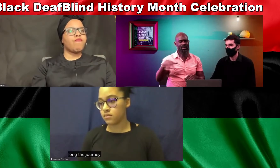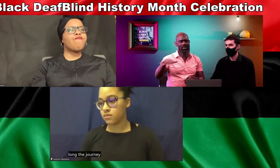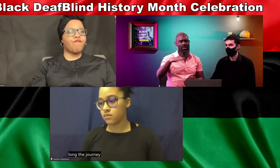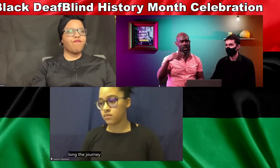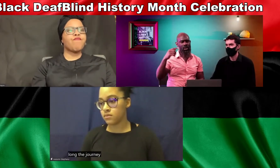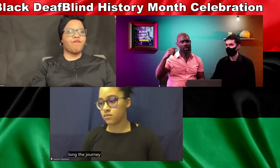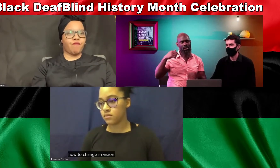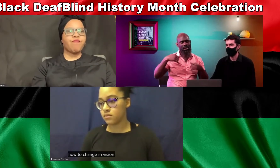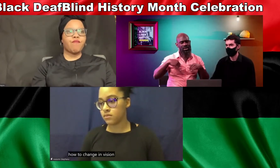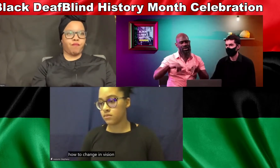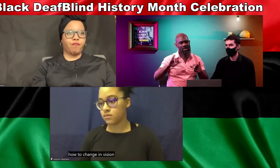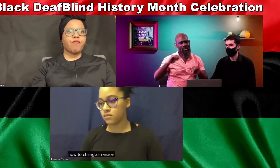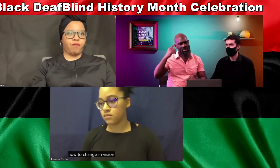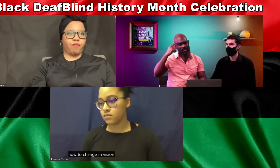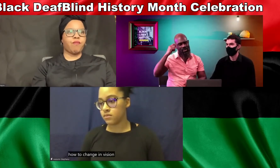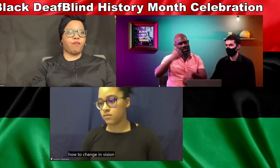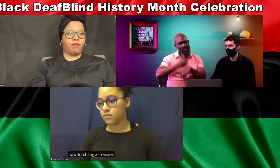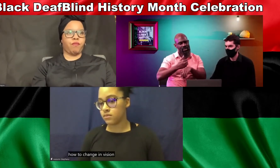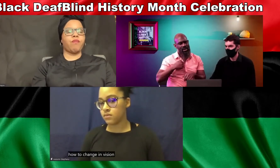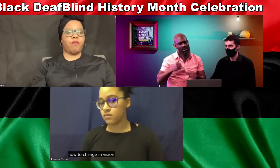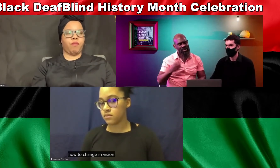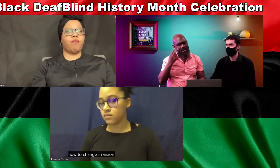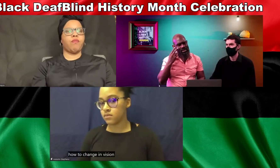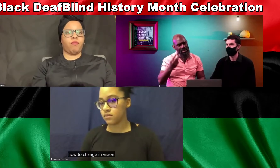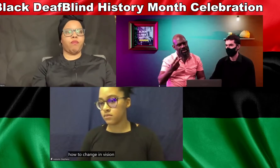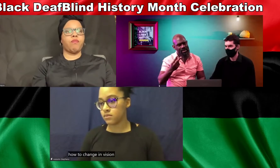With Usher syndrome and tunnel vision,